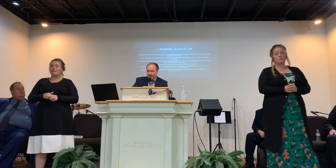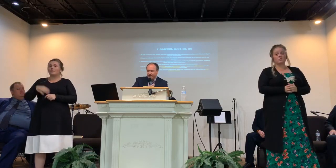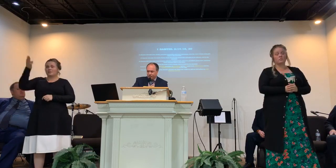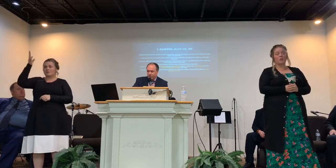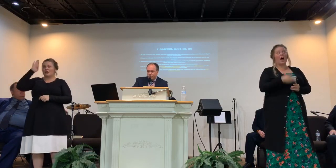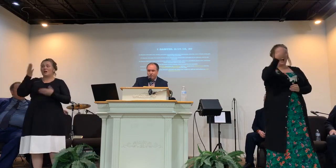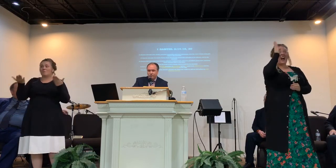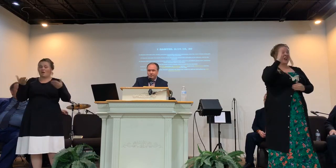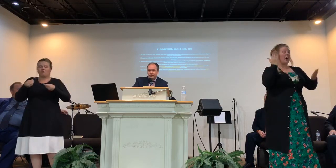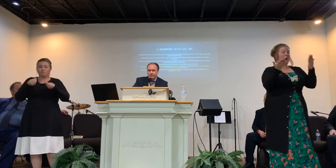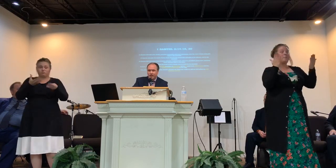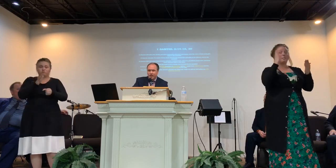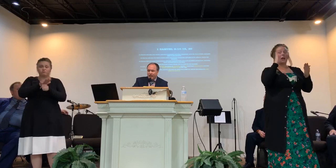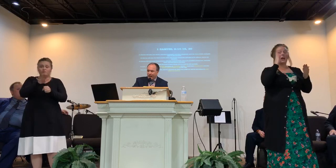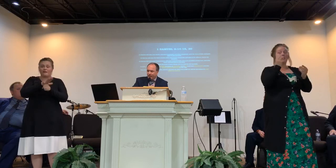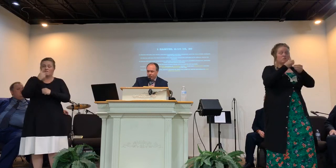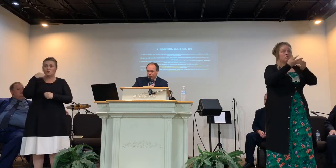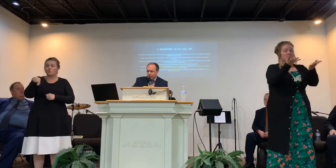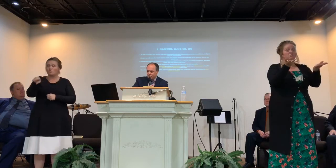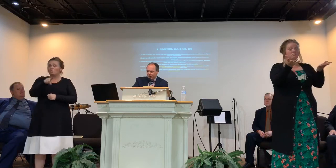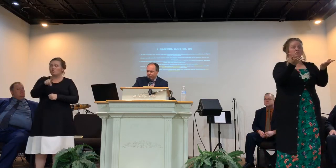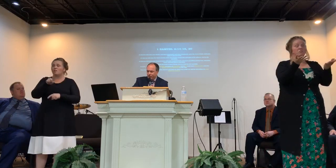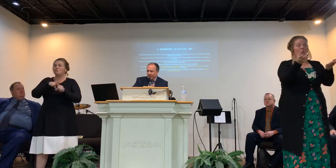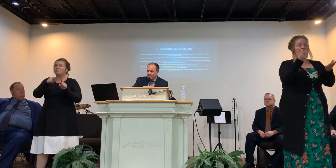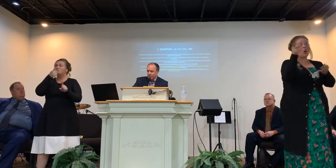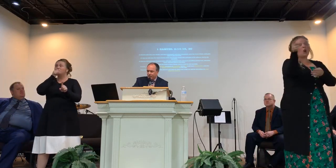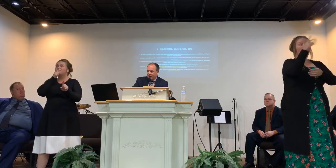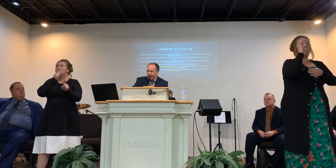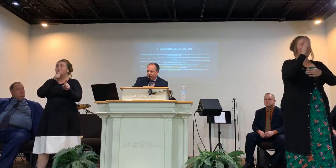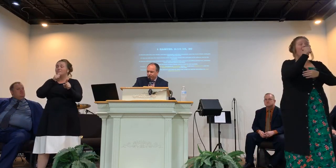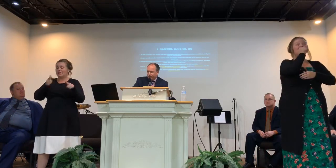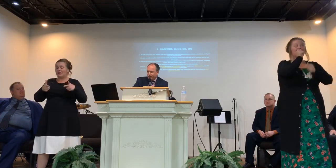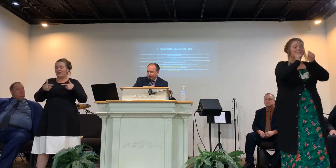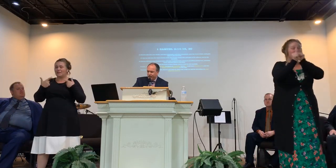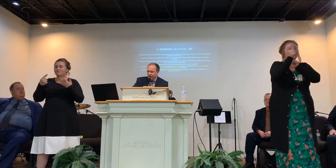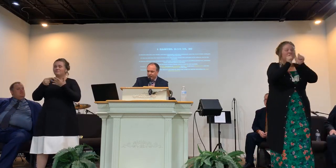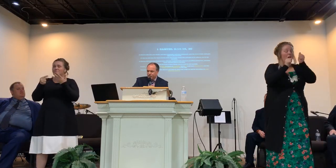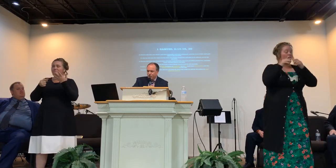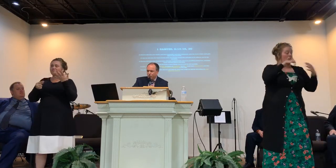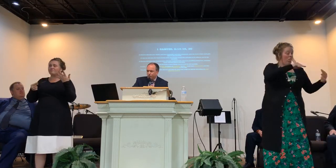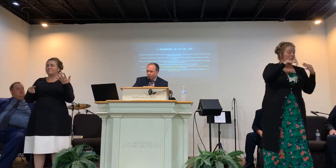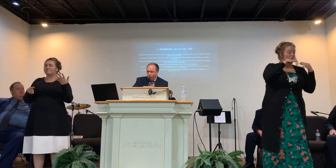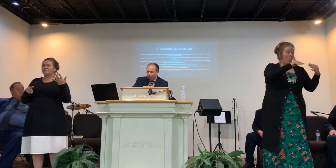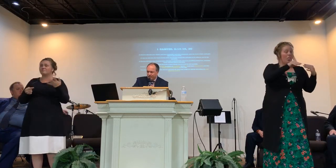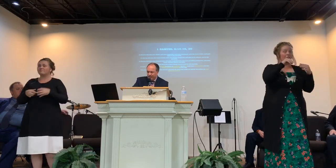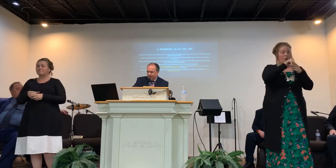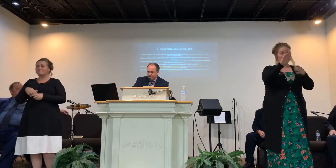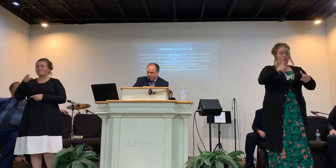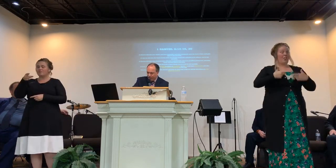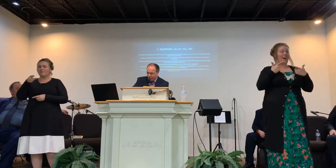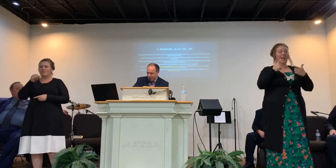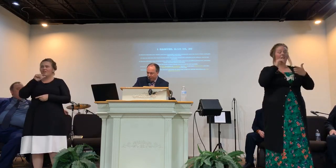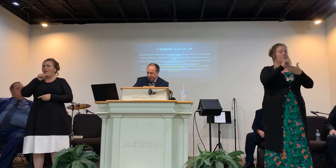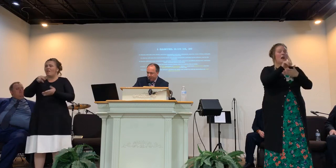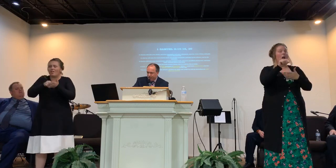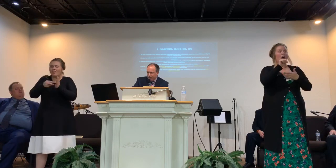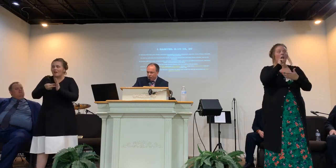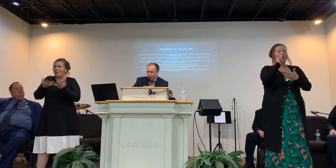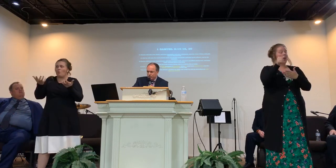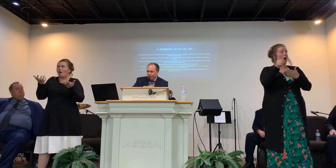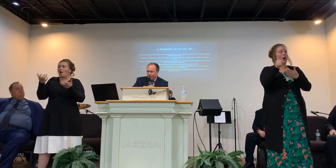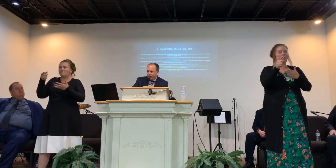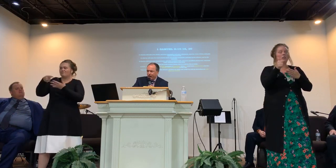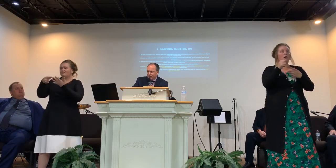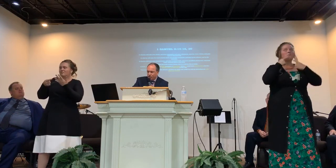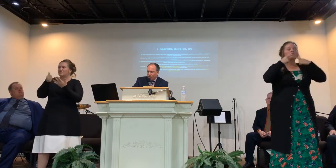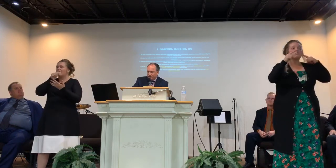God may give it to you, and you will suffer things in your life that you weren't intended to suffer. You